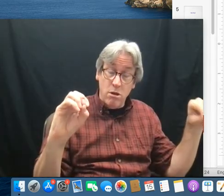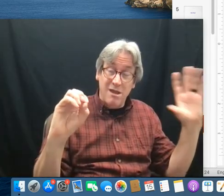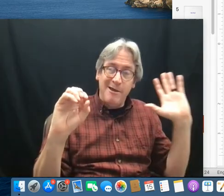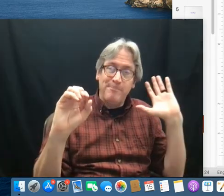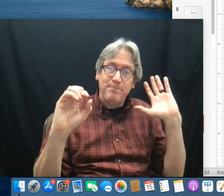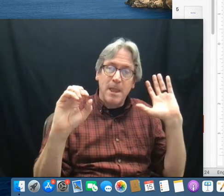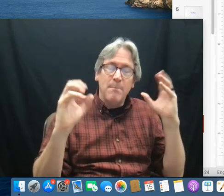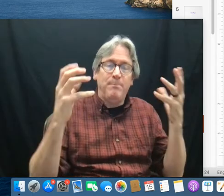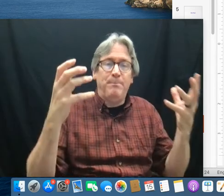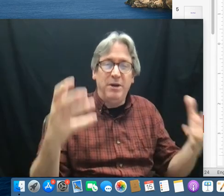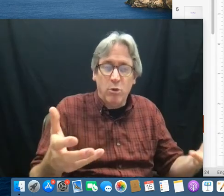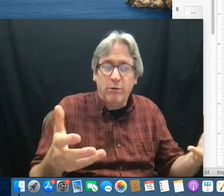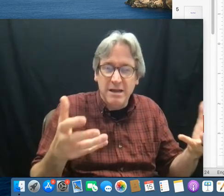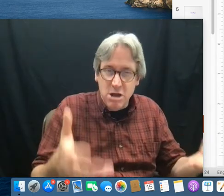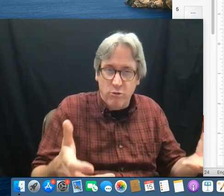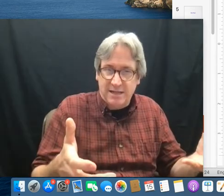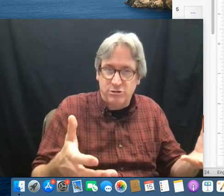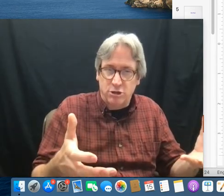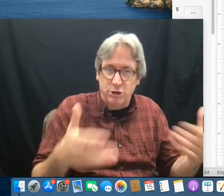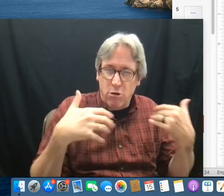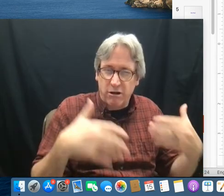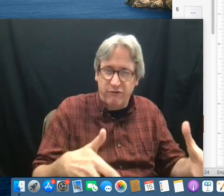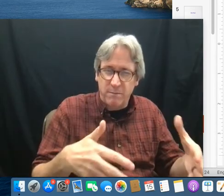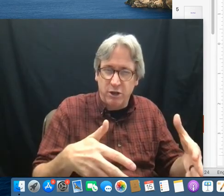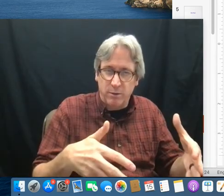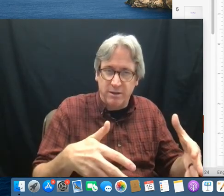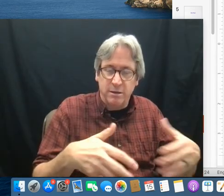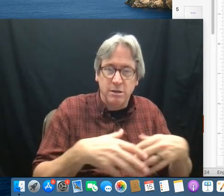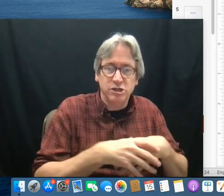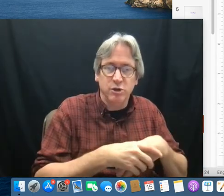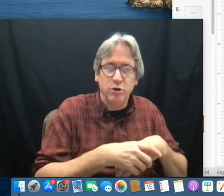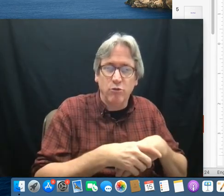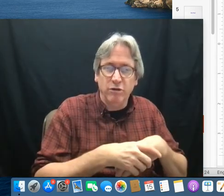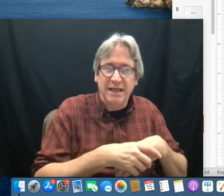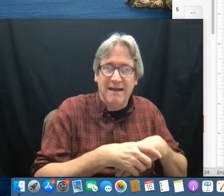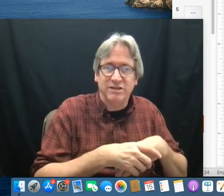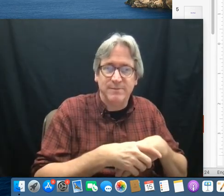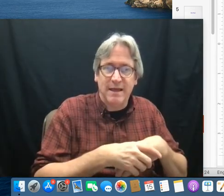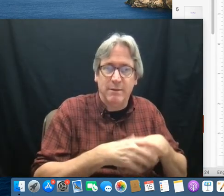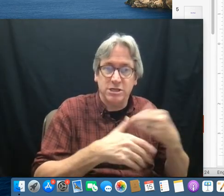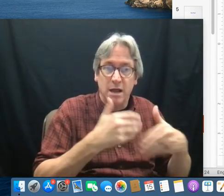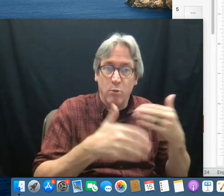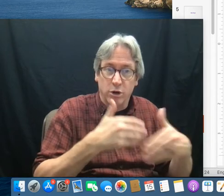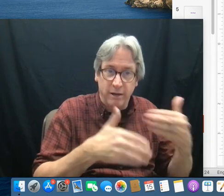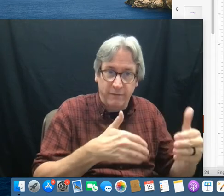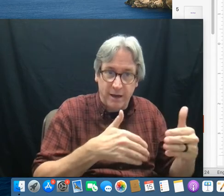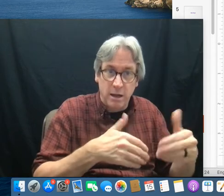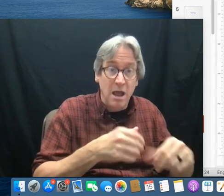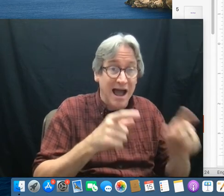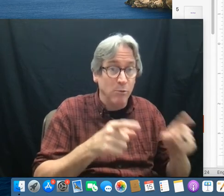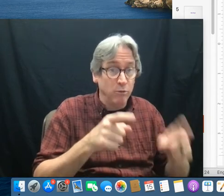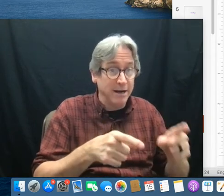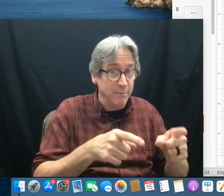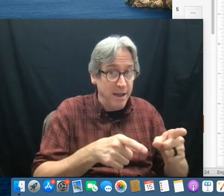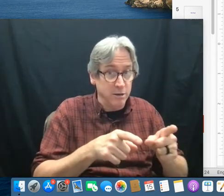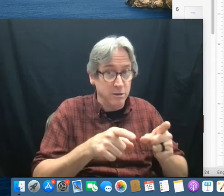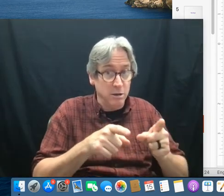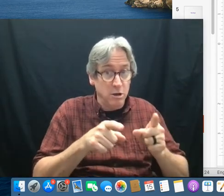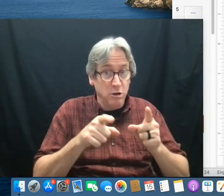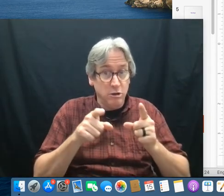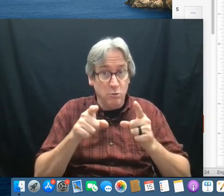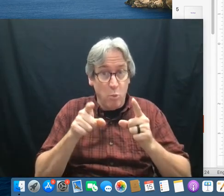was sometimes ways they would construct sentences, even in English, as a bleed over. So OSV is more